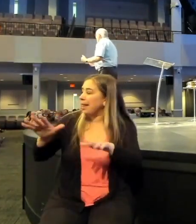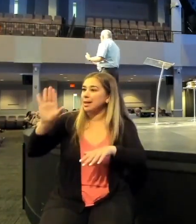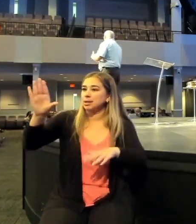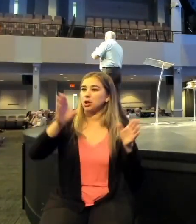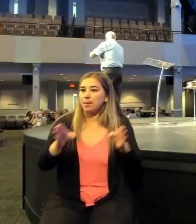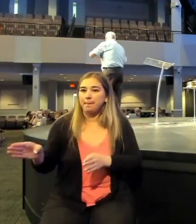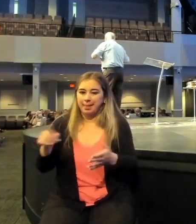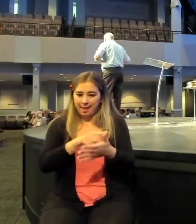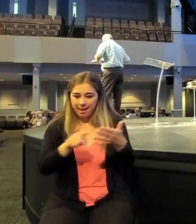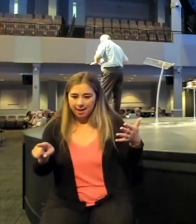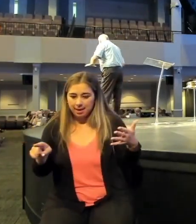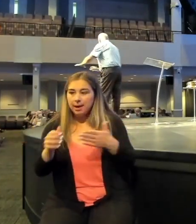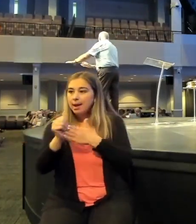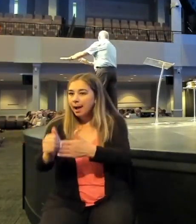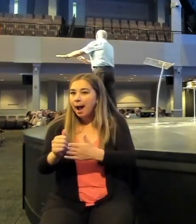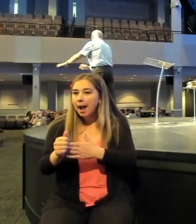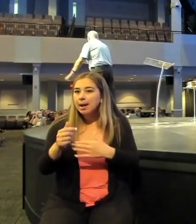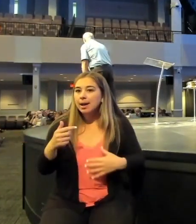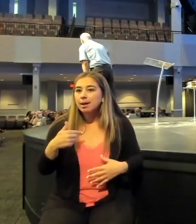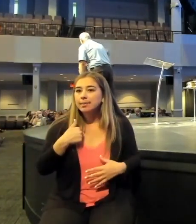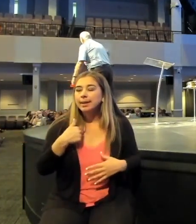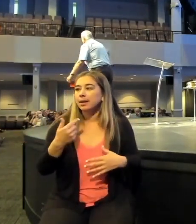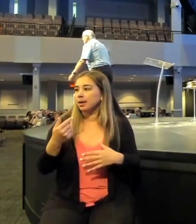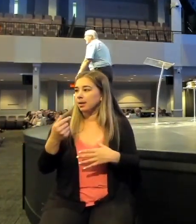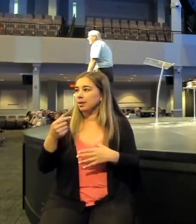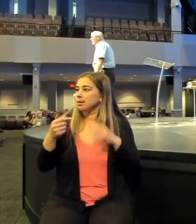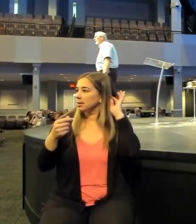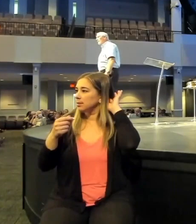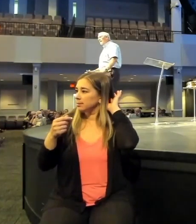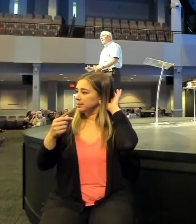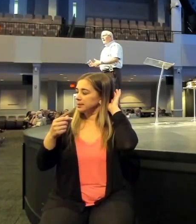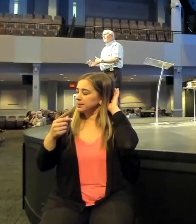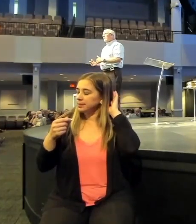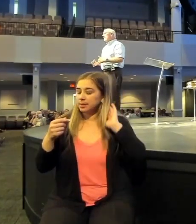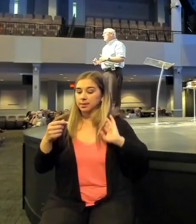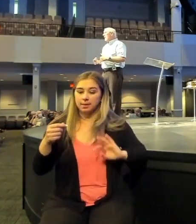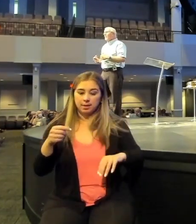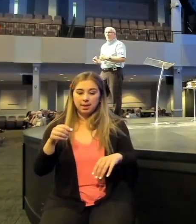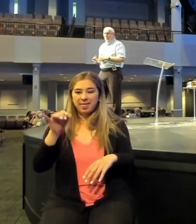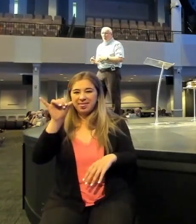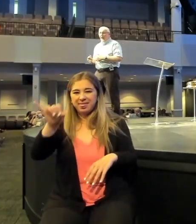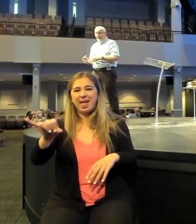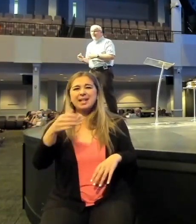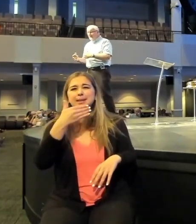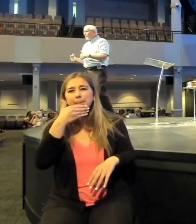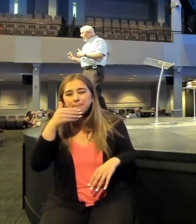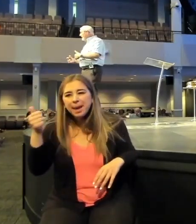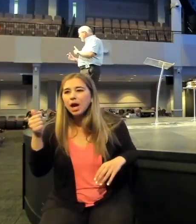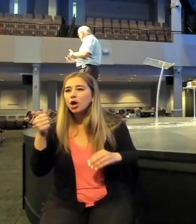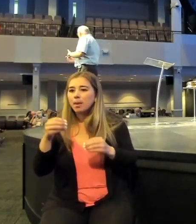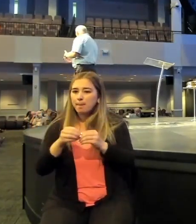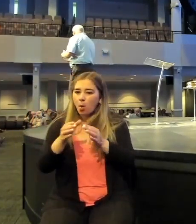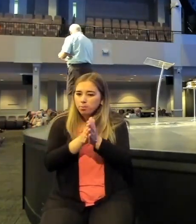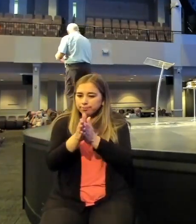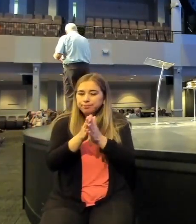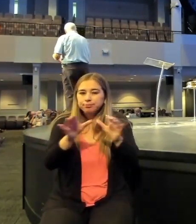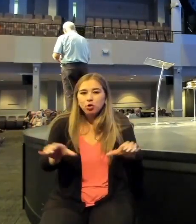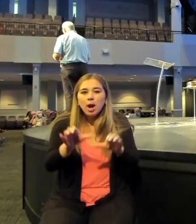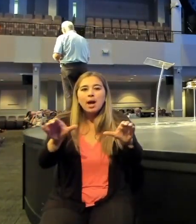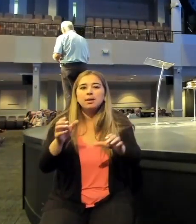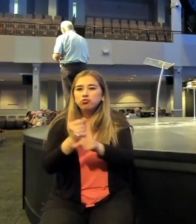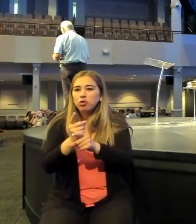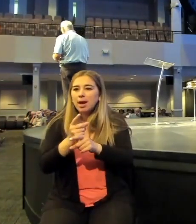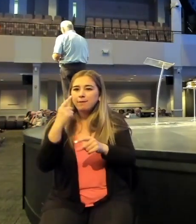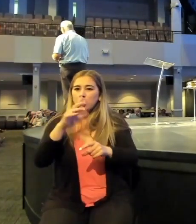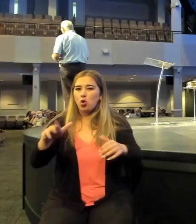plans. I'm asking you to guide me and let your hand be upon the plans of my week. Would that not be a far more proactive way to live your life? Would